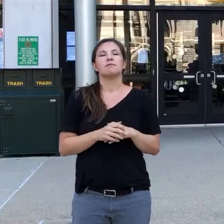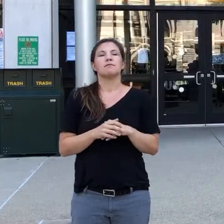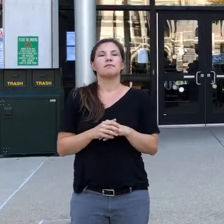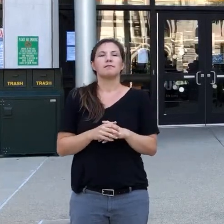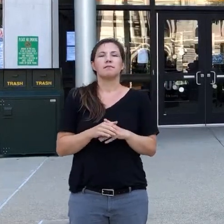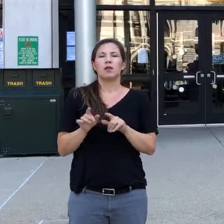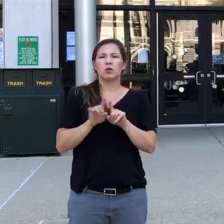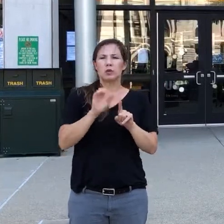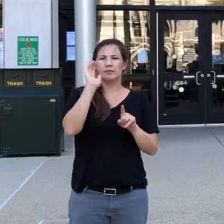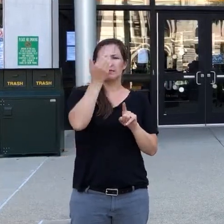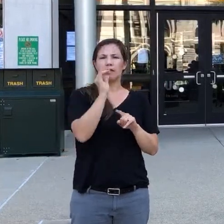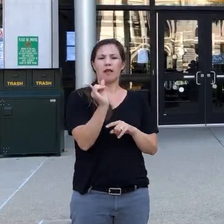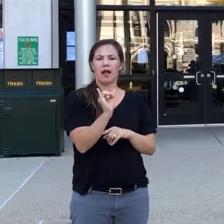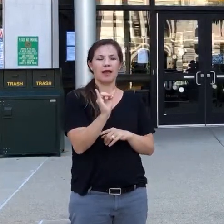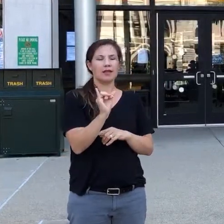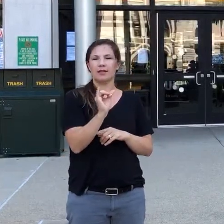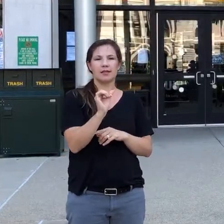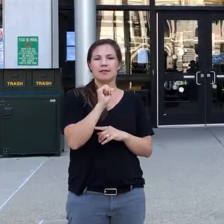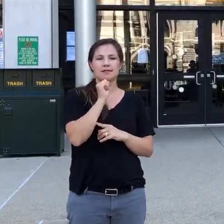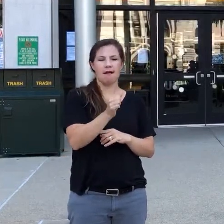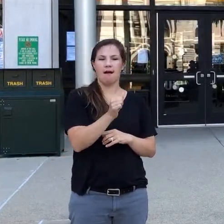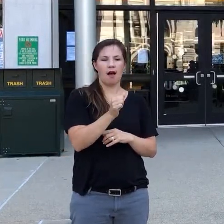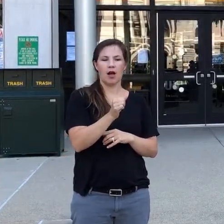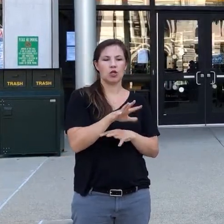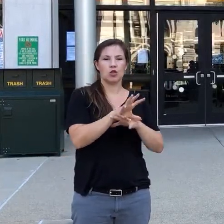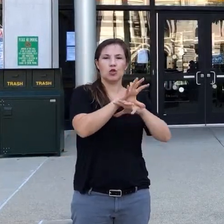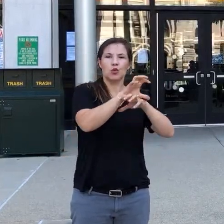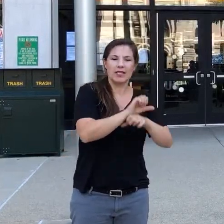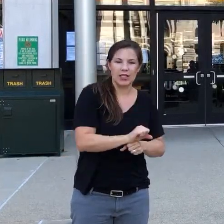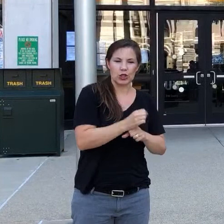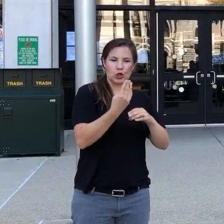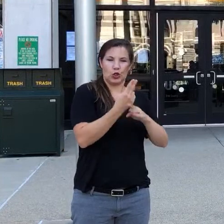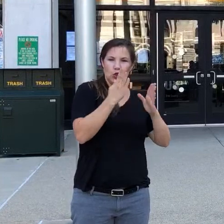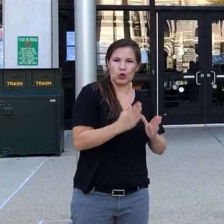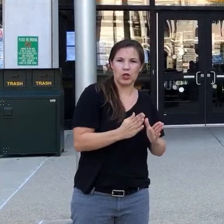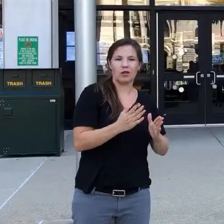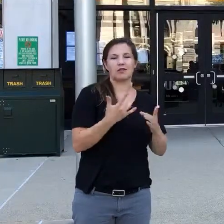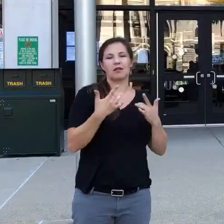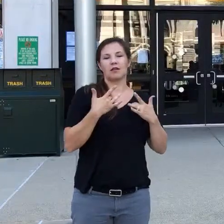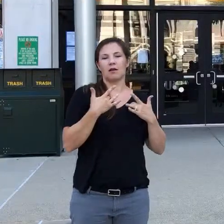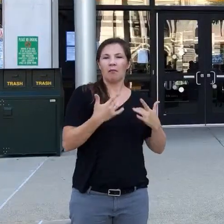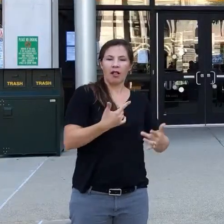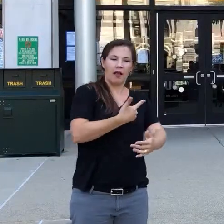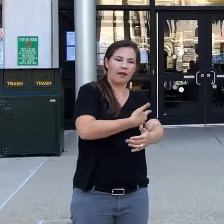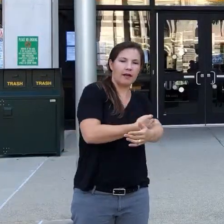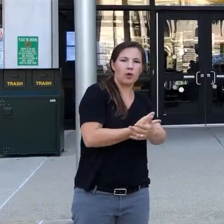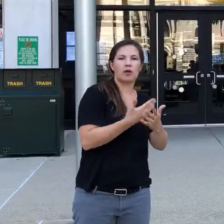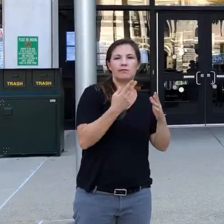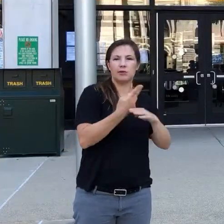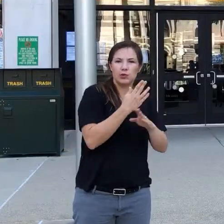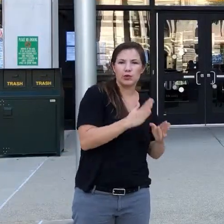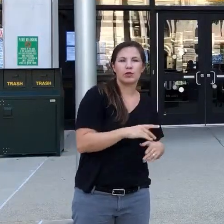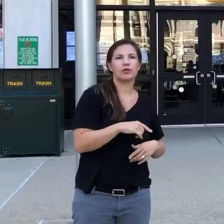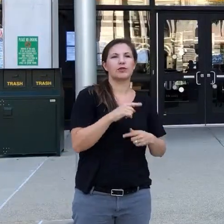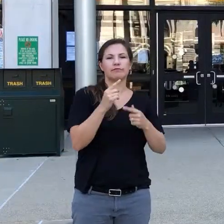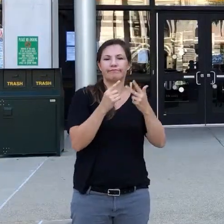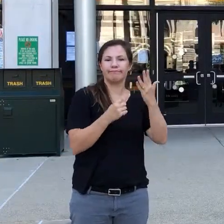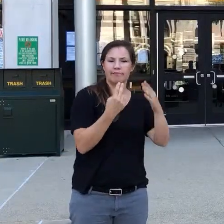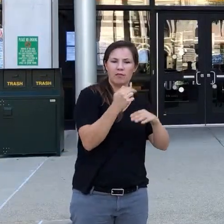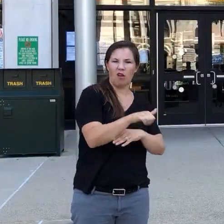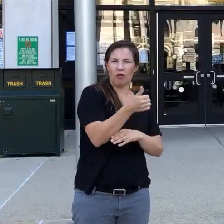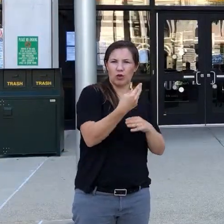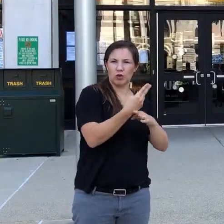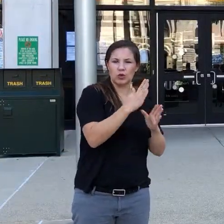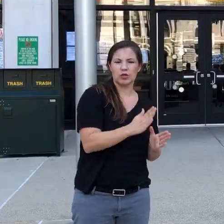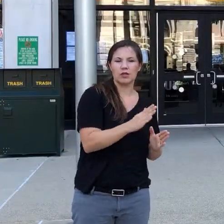appears to be not from traditional opiate users, those who use heroin, those who use other forms of opiate, but